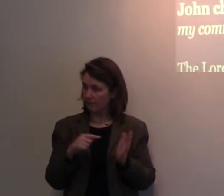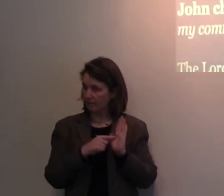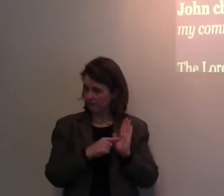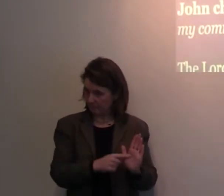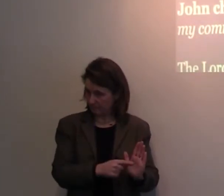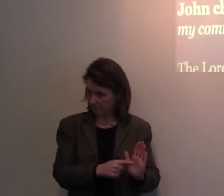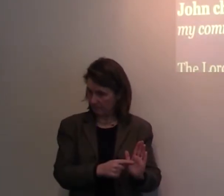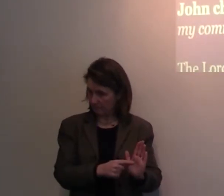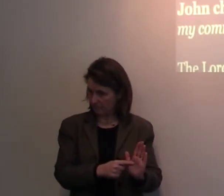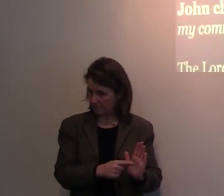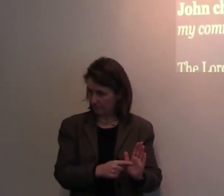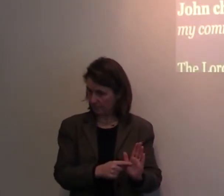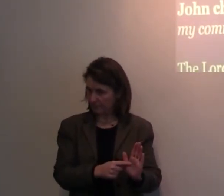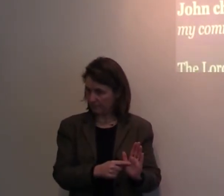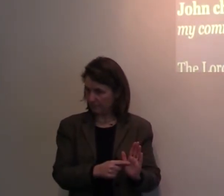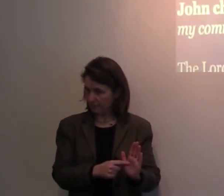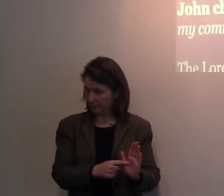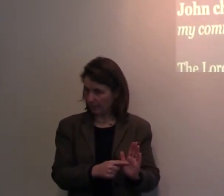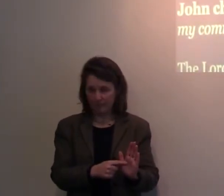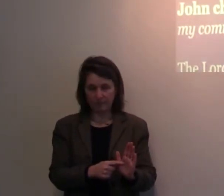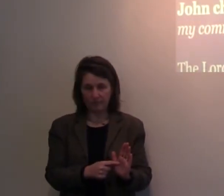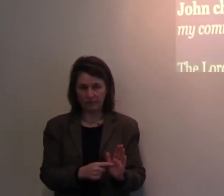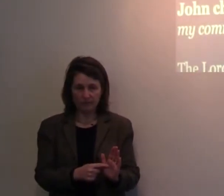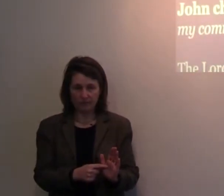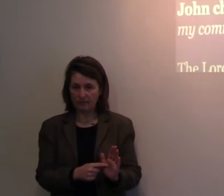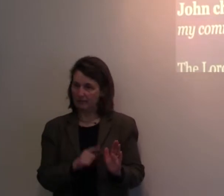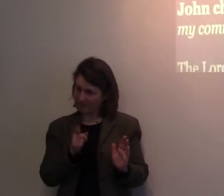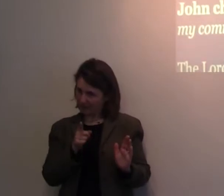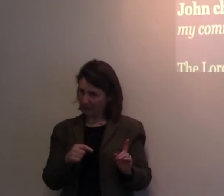12. Quote, "This is what I command you.